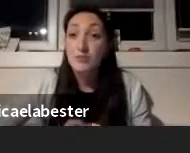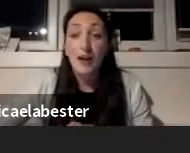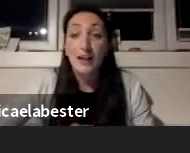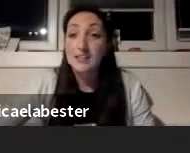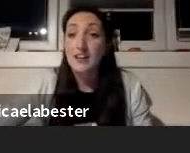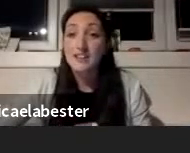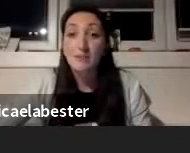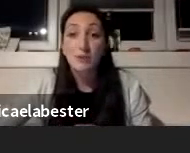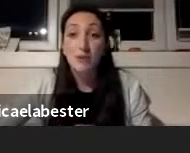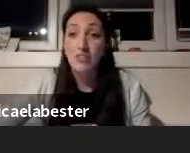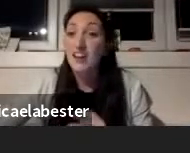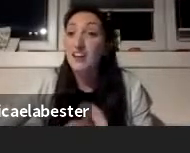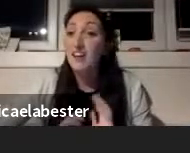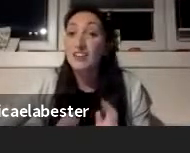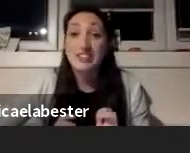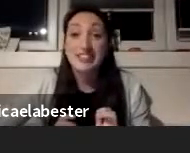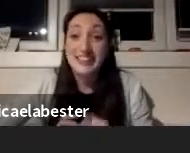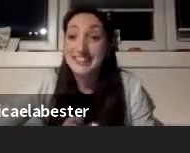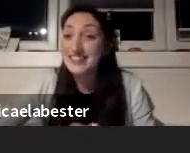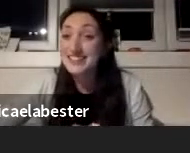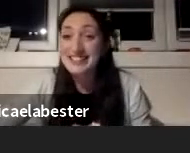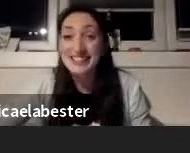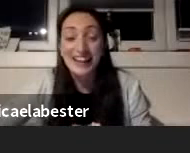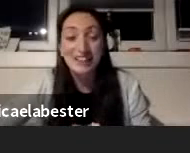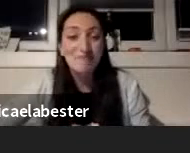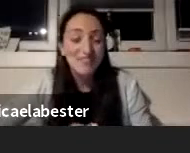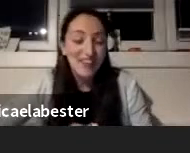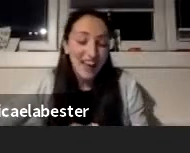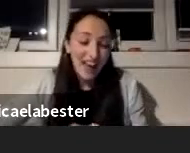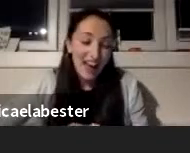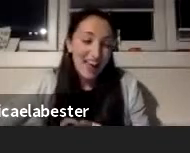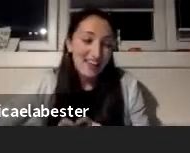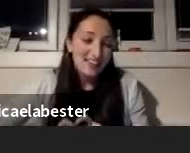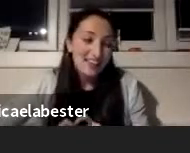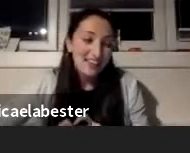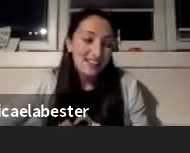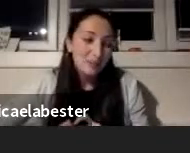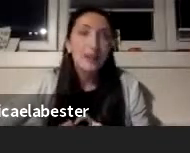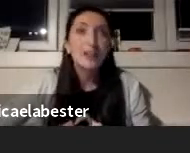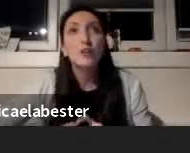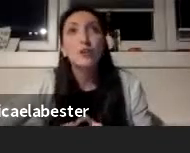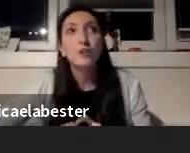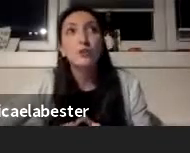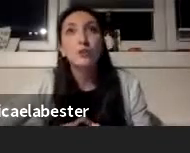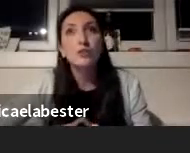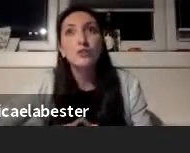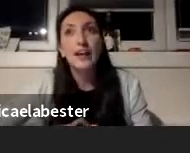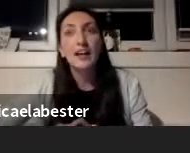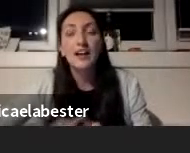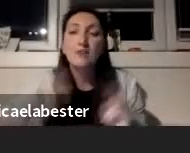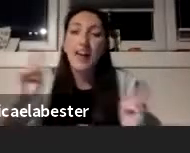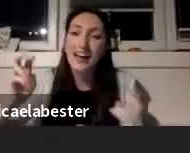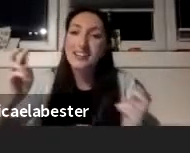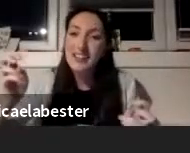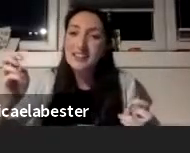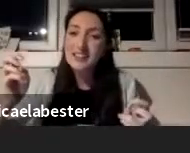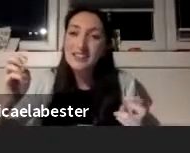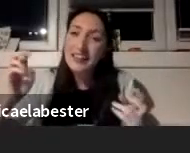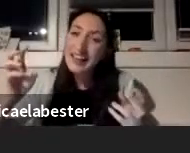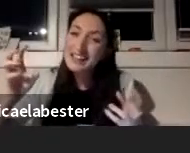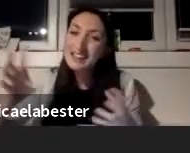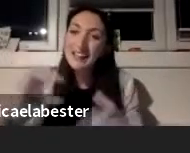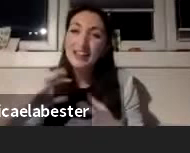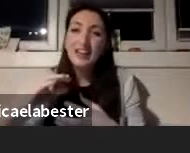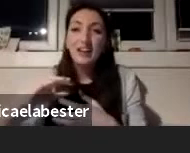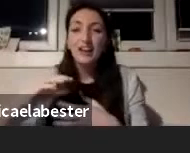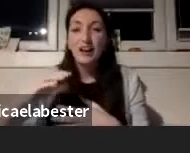have some wacky signs up north and I just didn't understand them. And but you also get kind of accents,